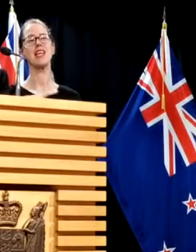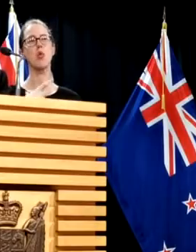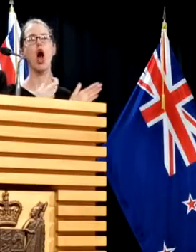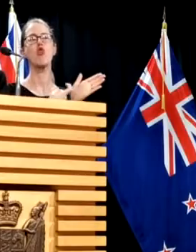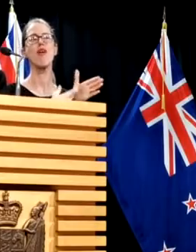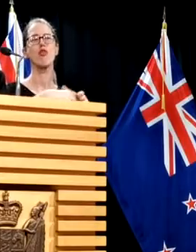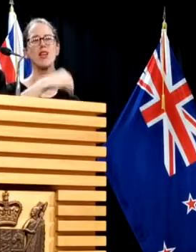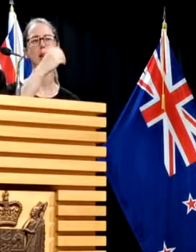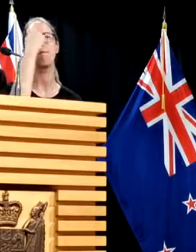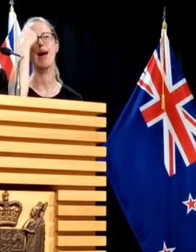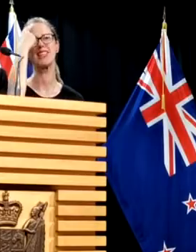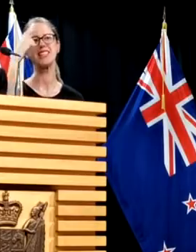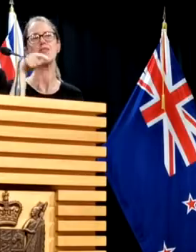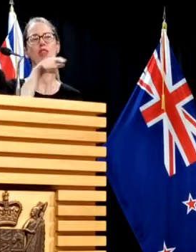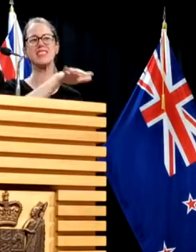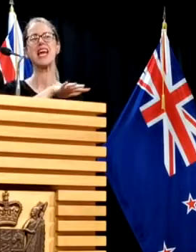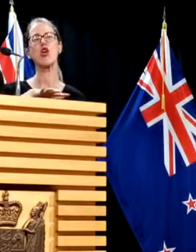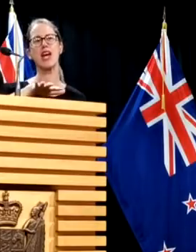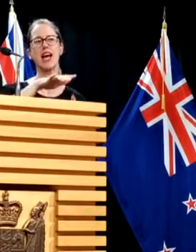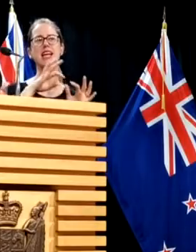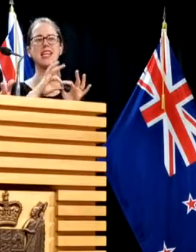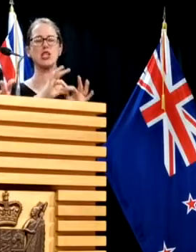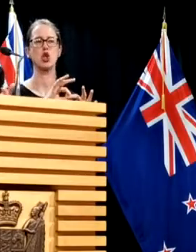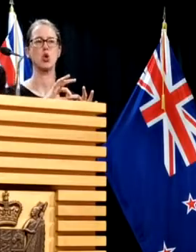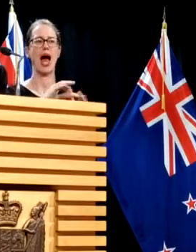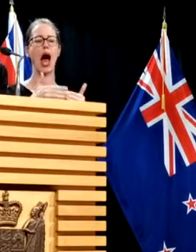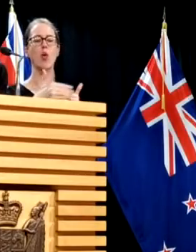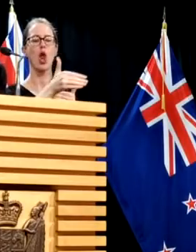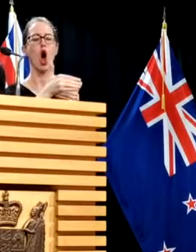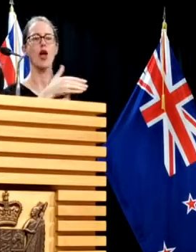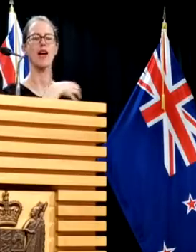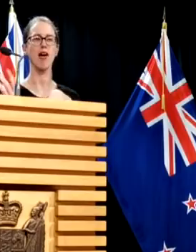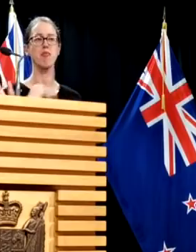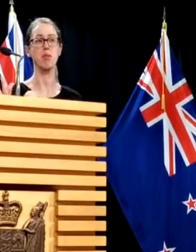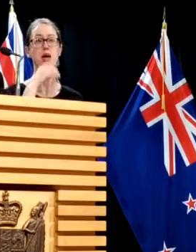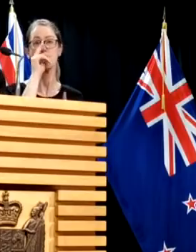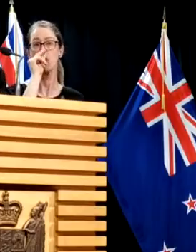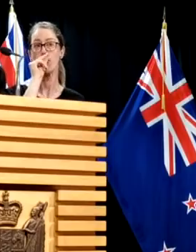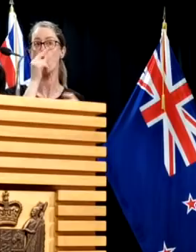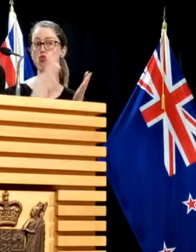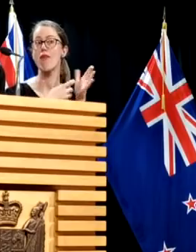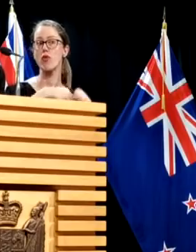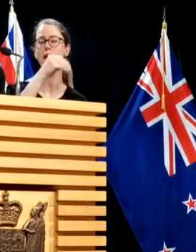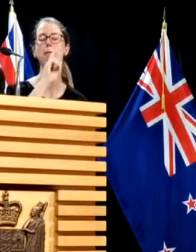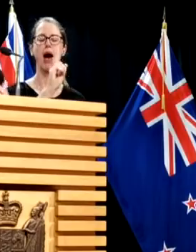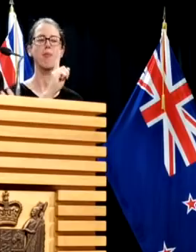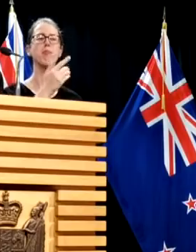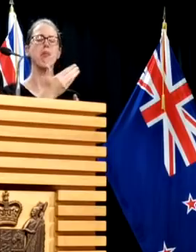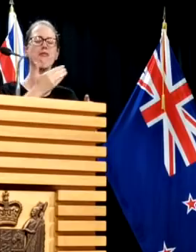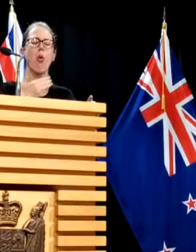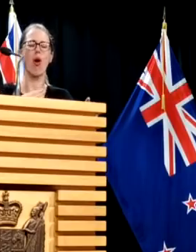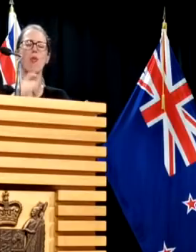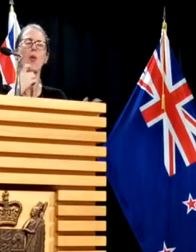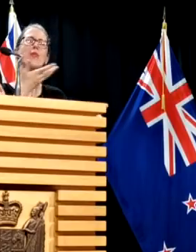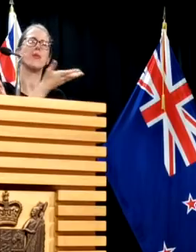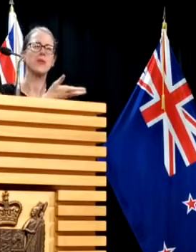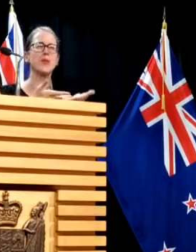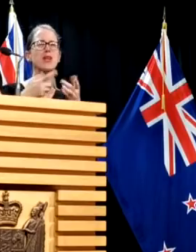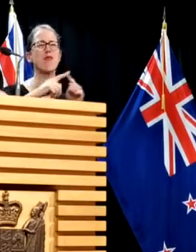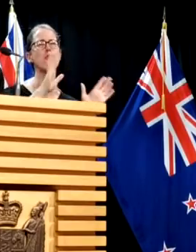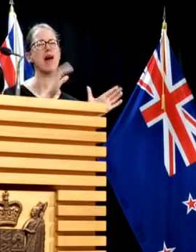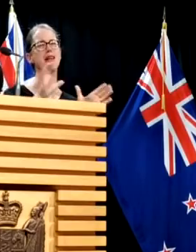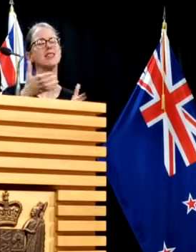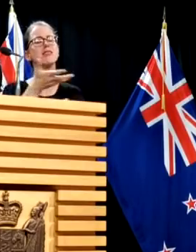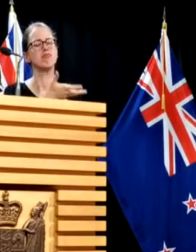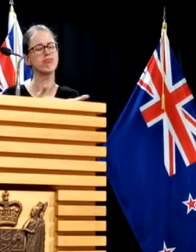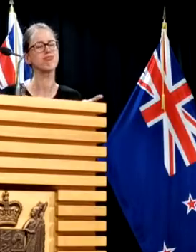referendums obviously make good sense in an area like this, and I absolutely wouldn't rule that out. I just want to make sure we have those conversations across Parliament and